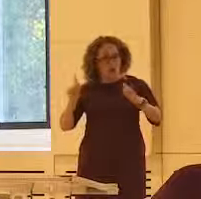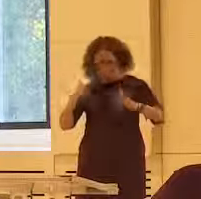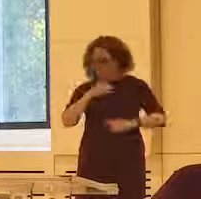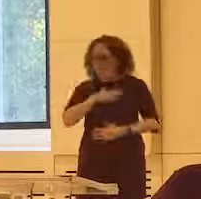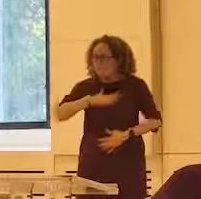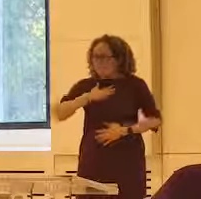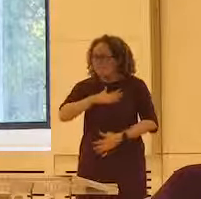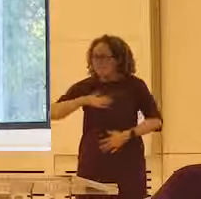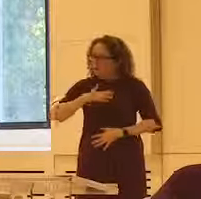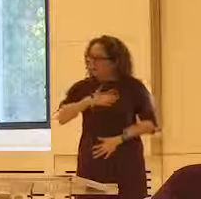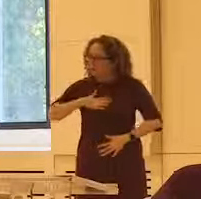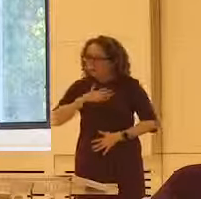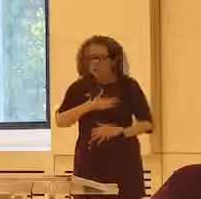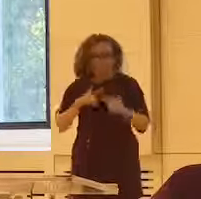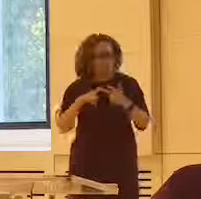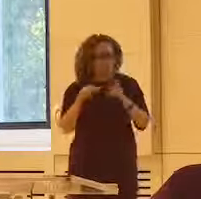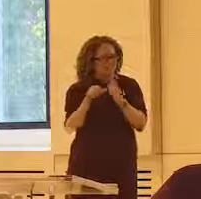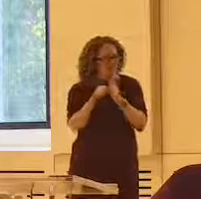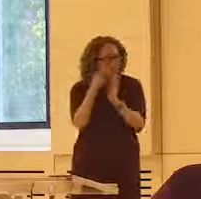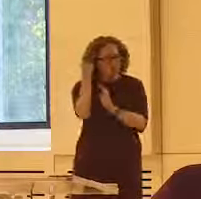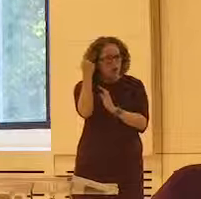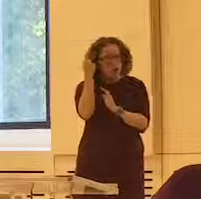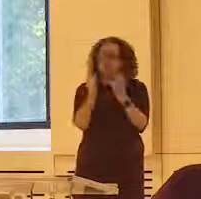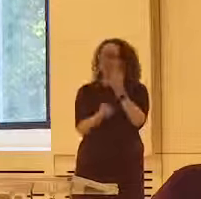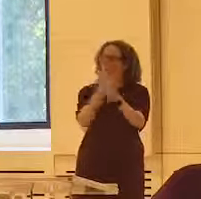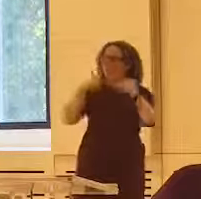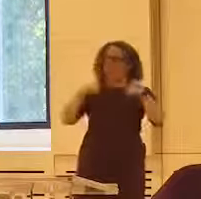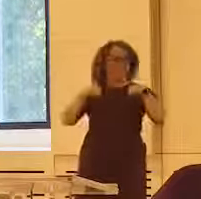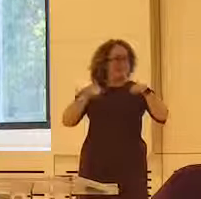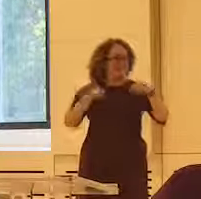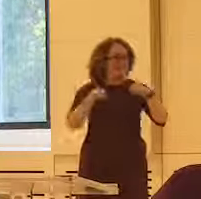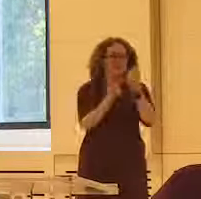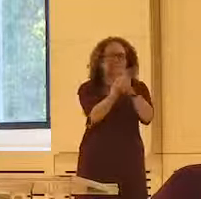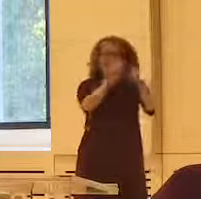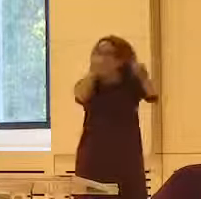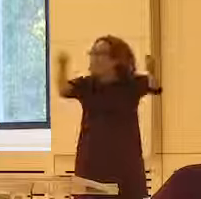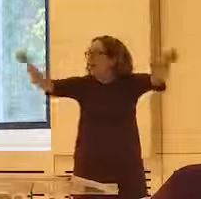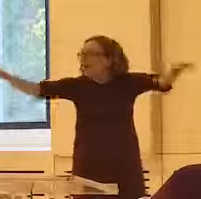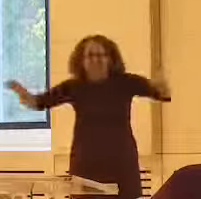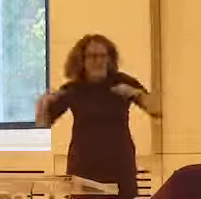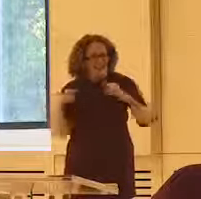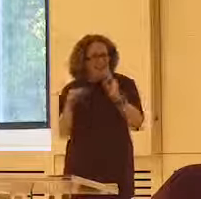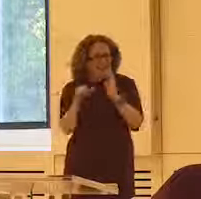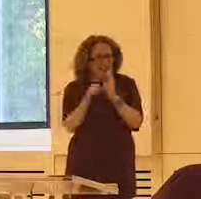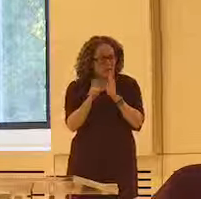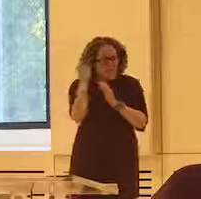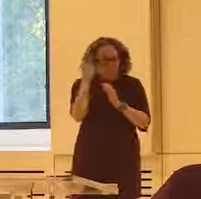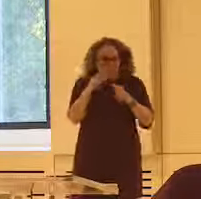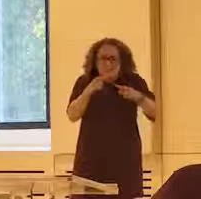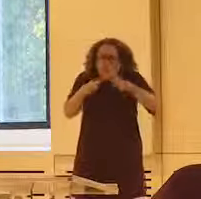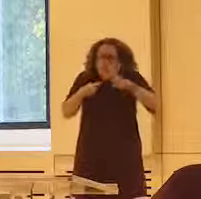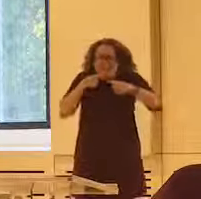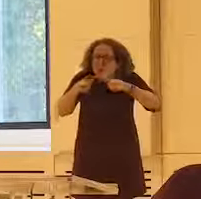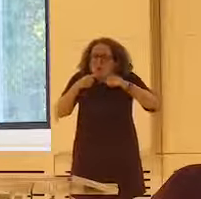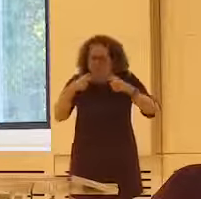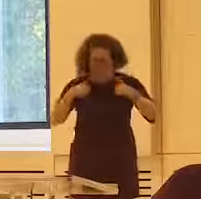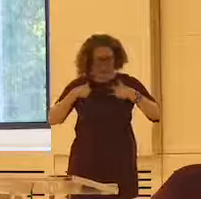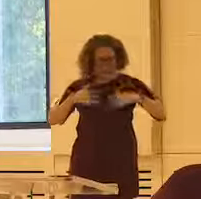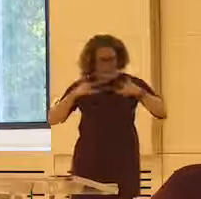So it's sometimes very difficult for deaf people to understand emotions, to understand what's happening to them, what's happening out there. It's difficult to understand the